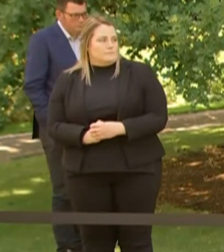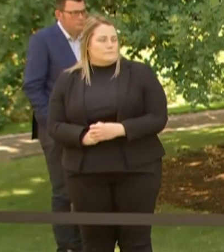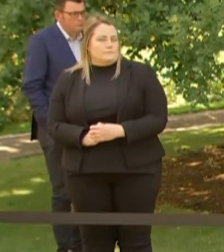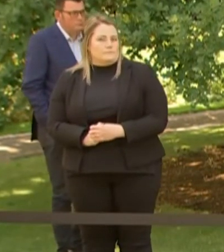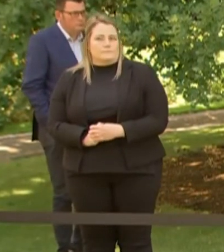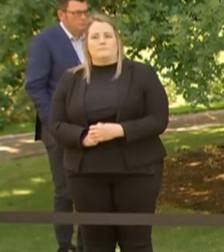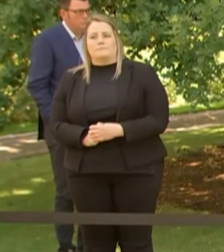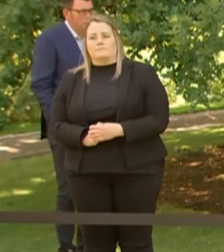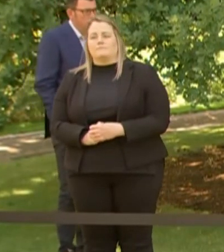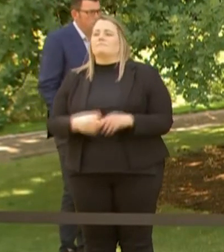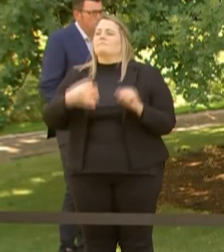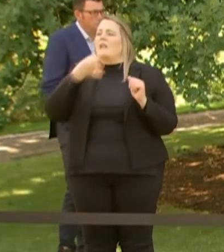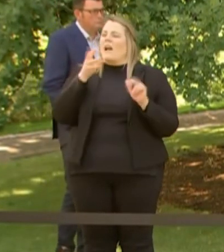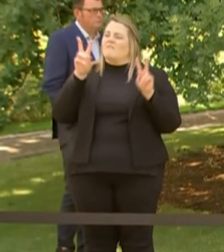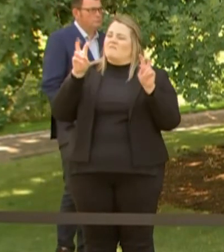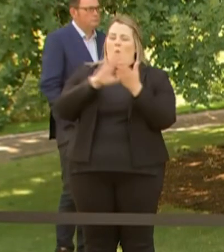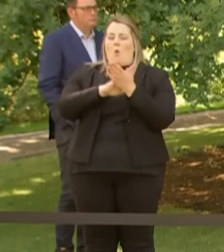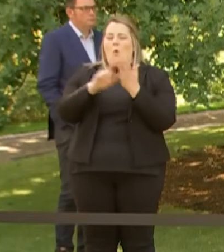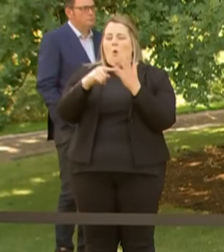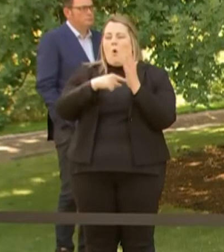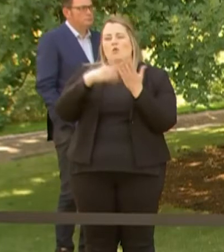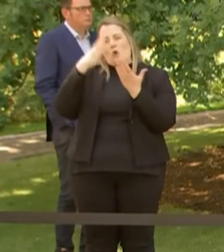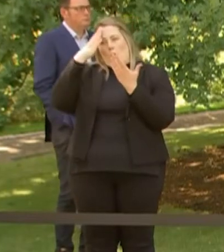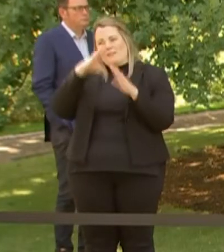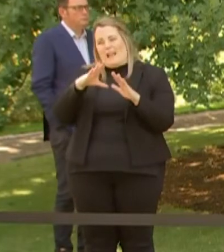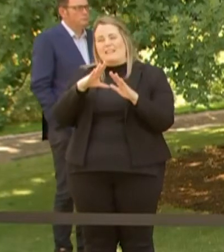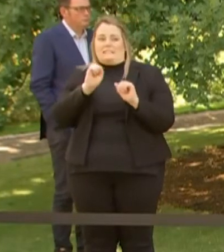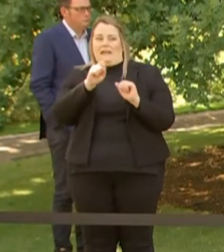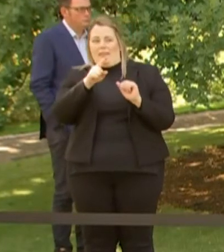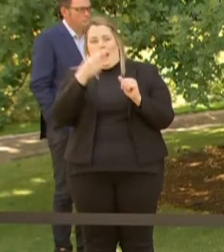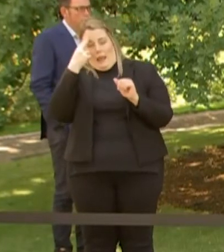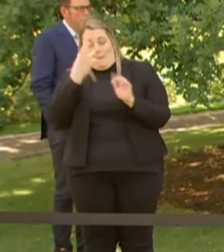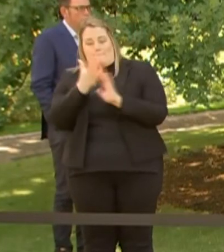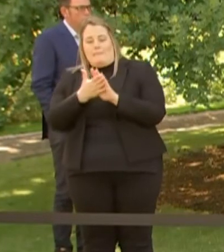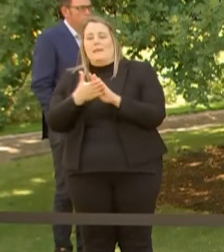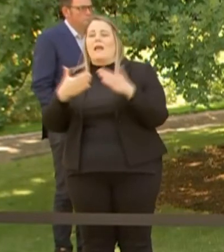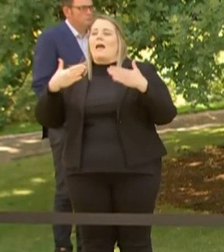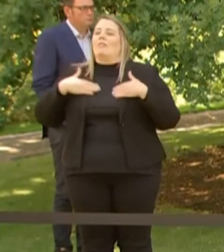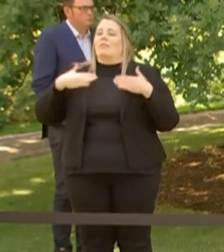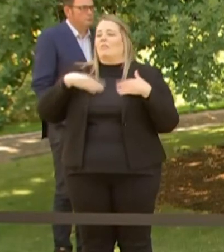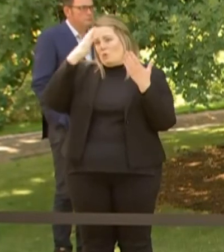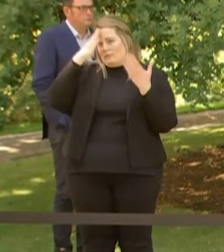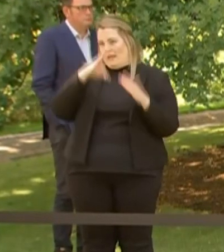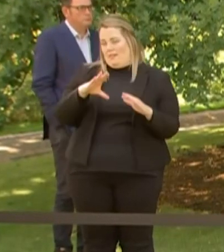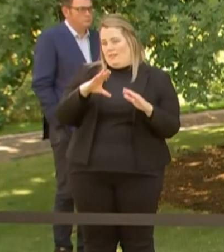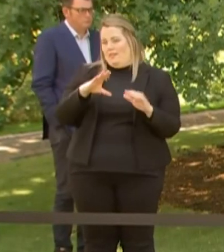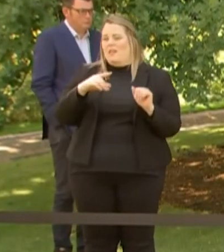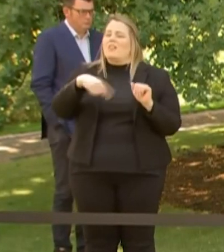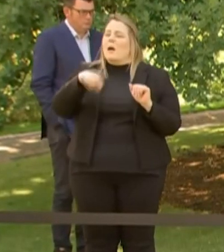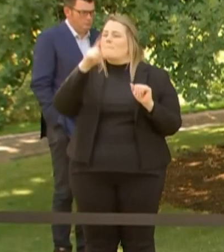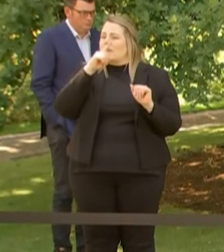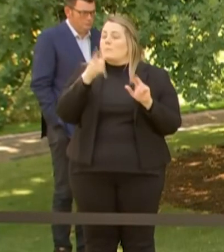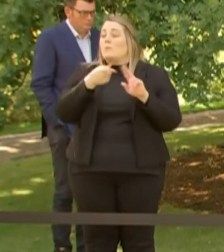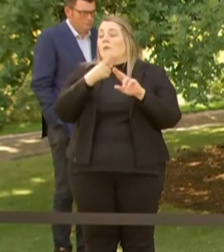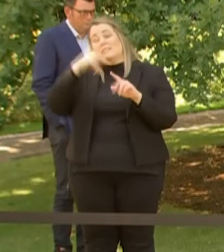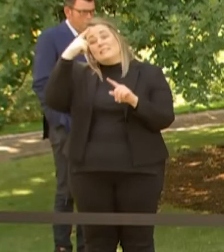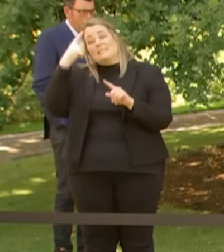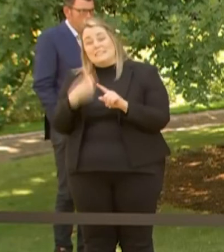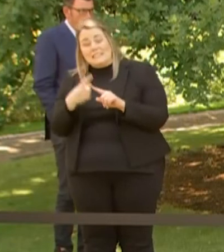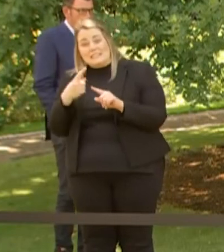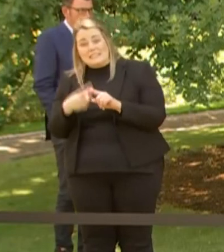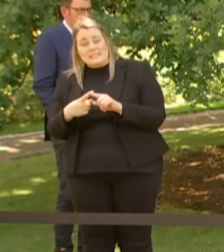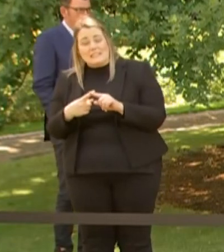Yeah, so they're our health hotels. So we've been operating health hotels since end of July, and they've been largely some people who've come back for